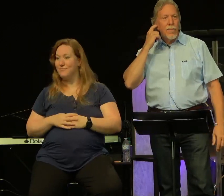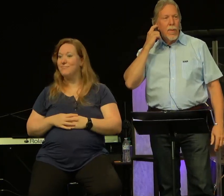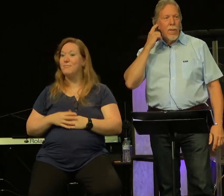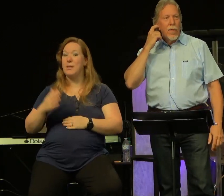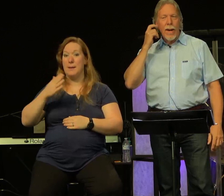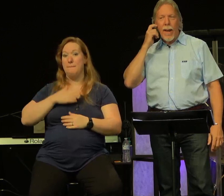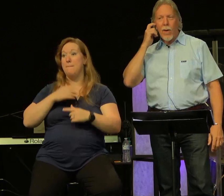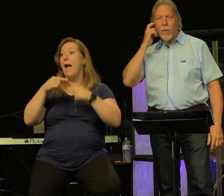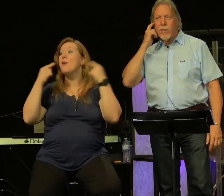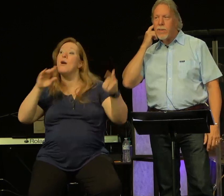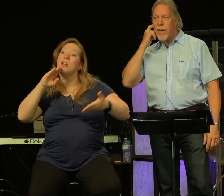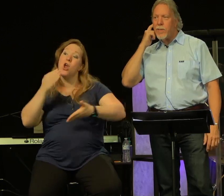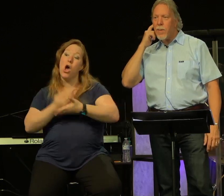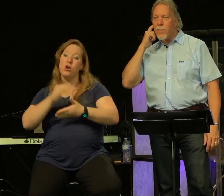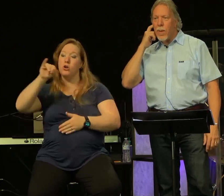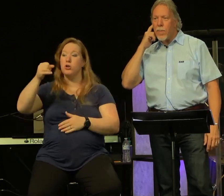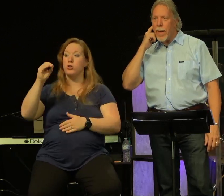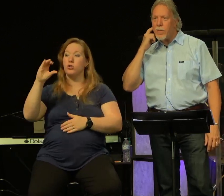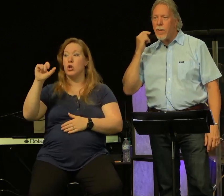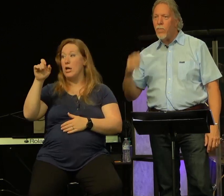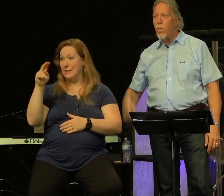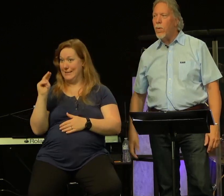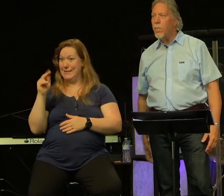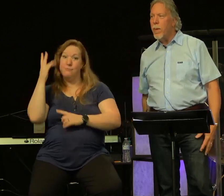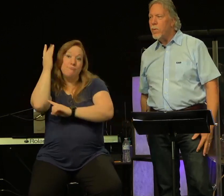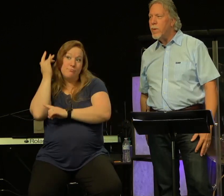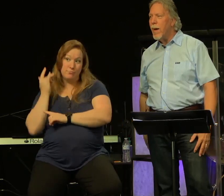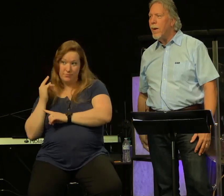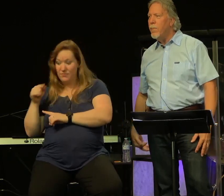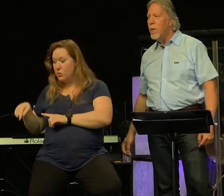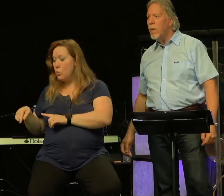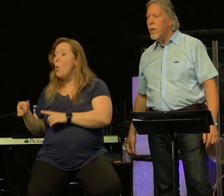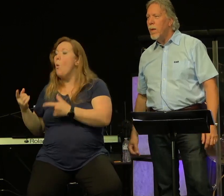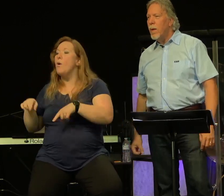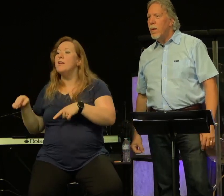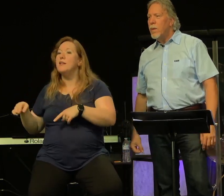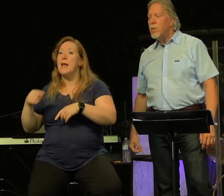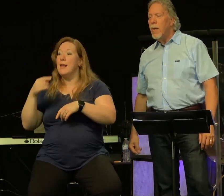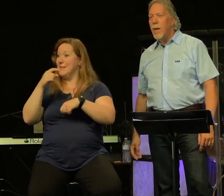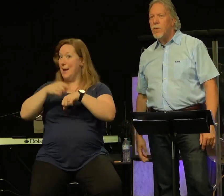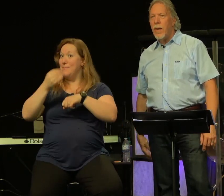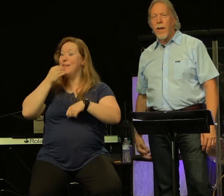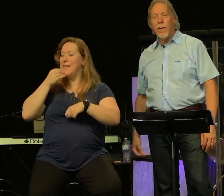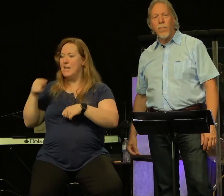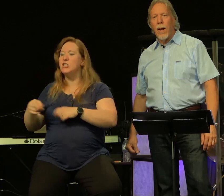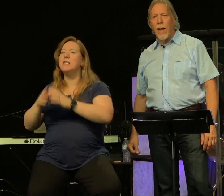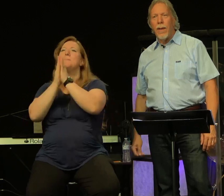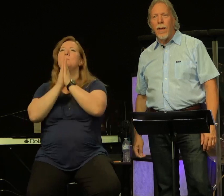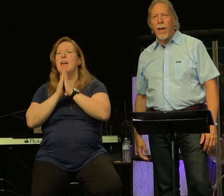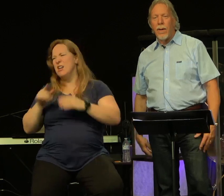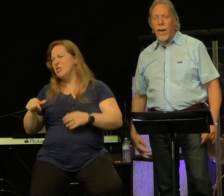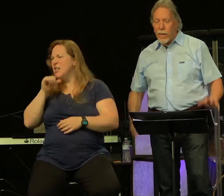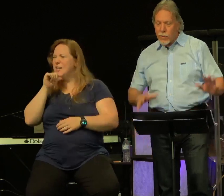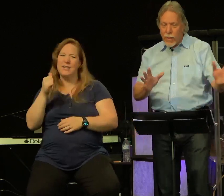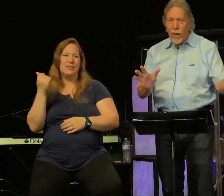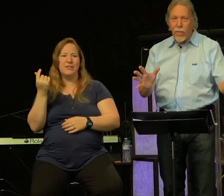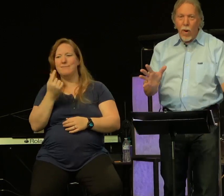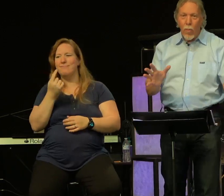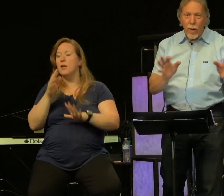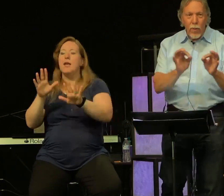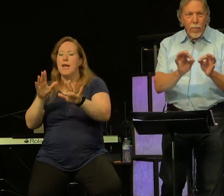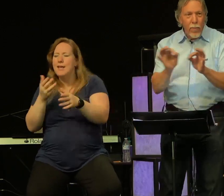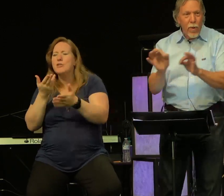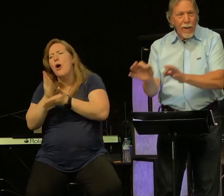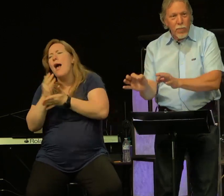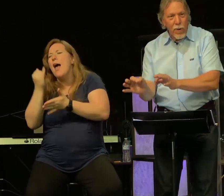Jocelyn, right now, when she says the blessing for mealtime, She doesn't pray. Not there's anything wrong